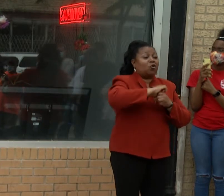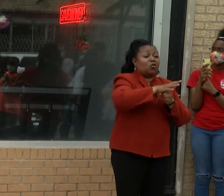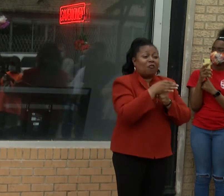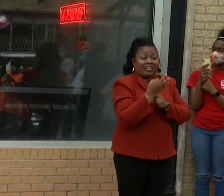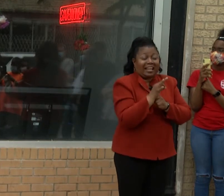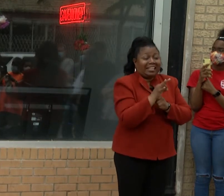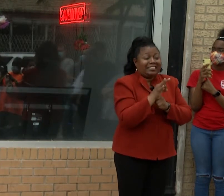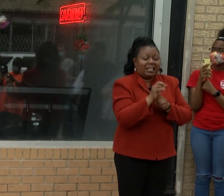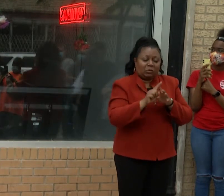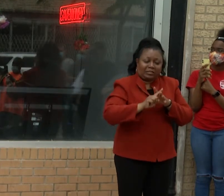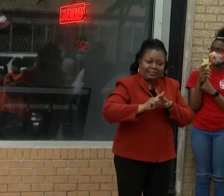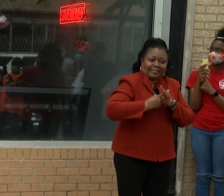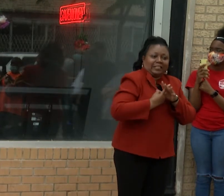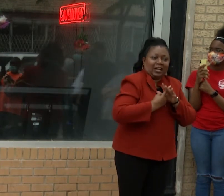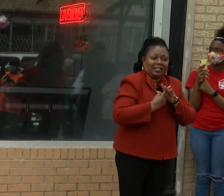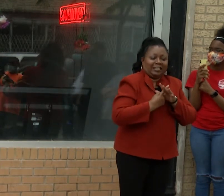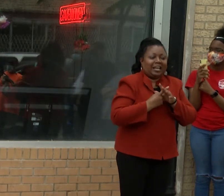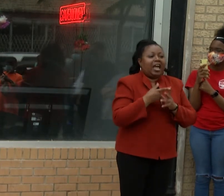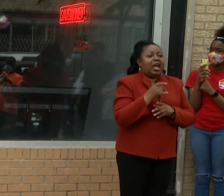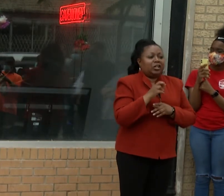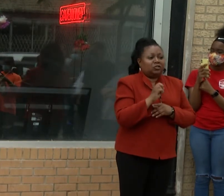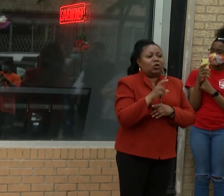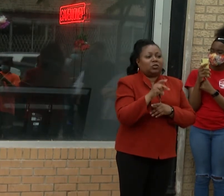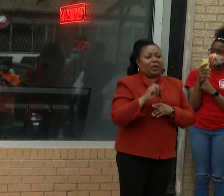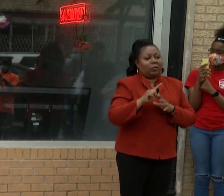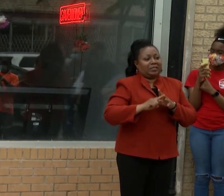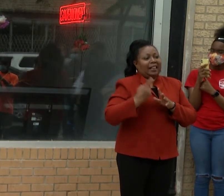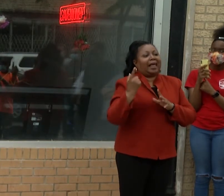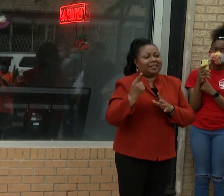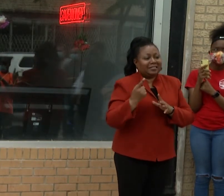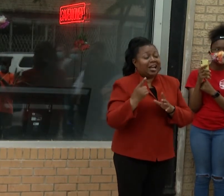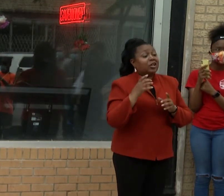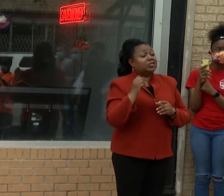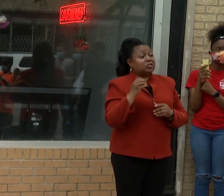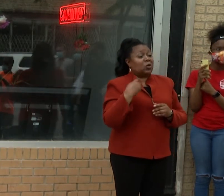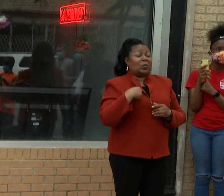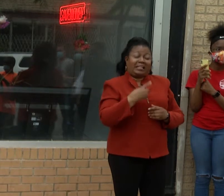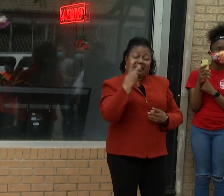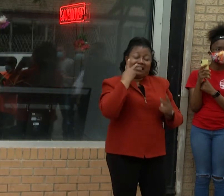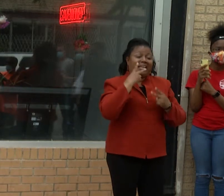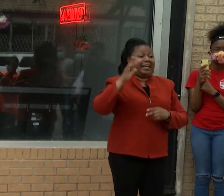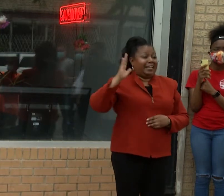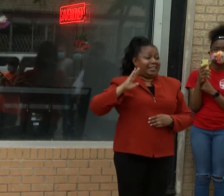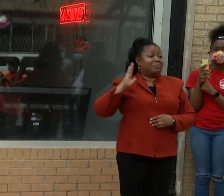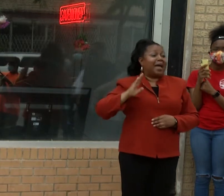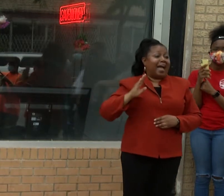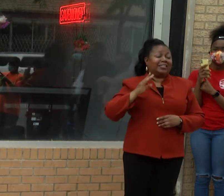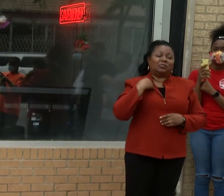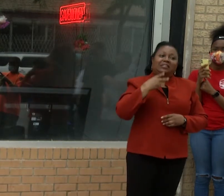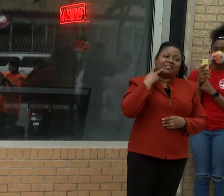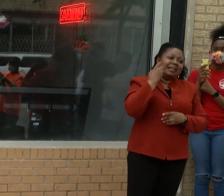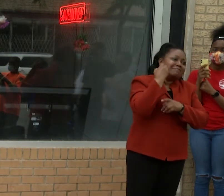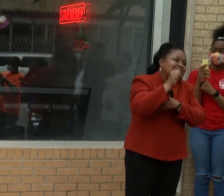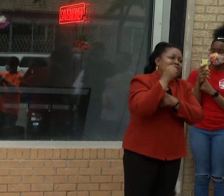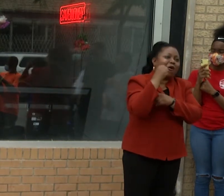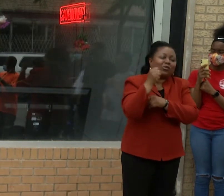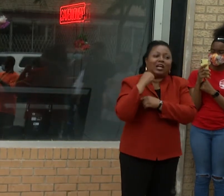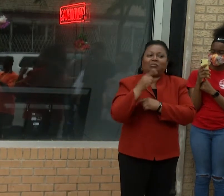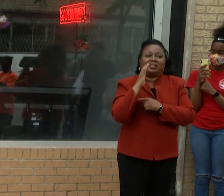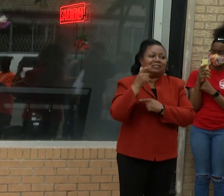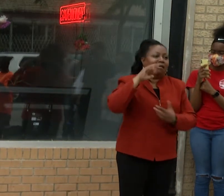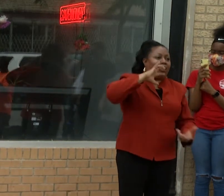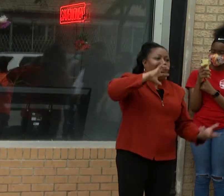COVID-19 was the accelerant, and George Wick was the light. And so we've seen in the past week, we've seen protests, we've seen